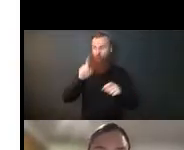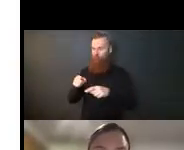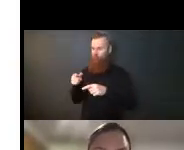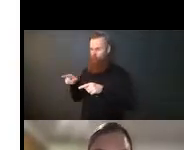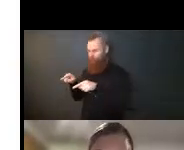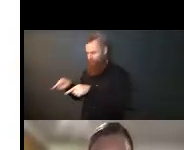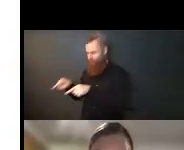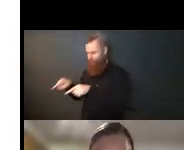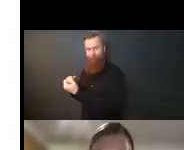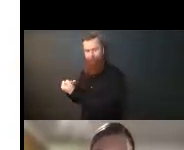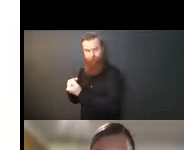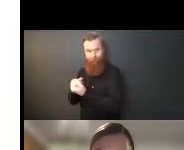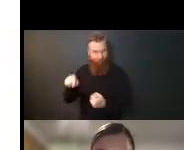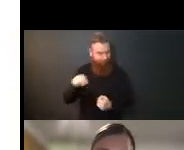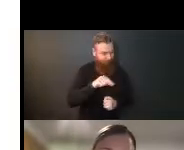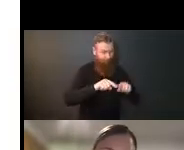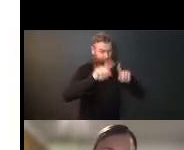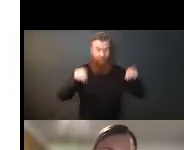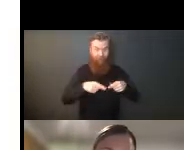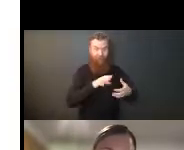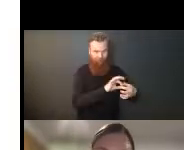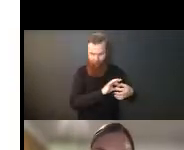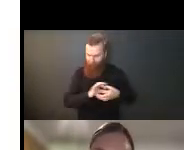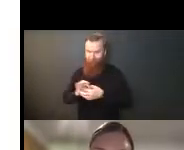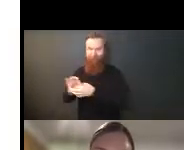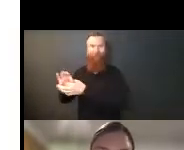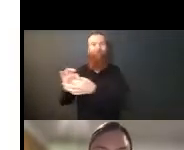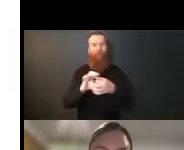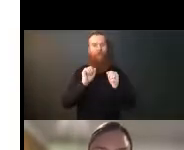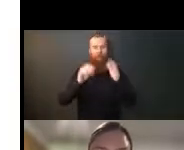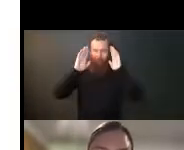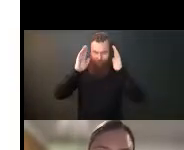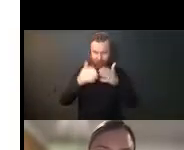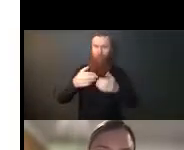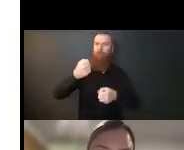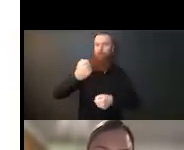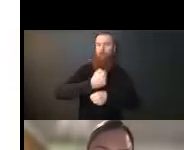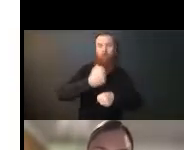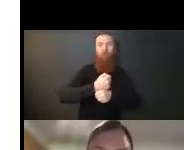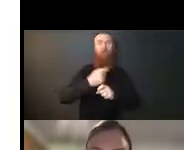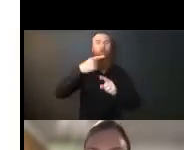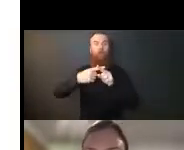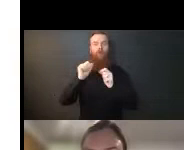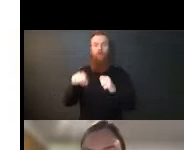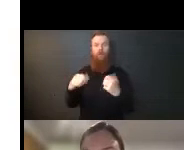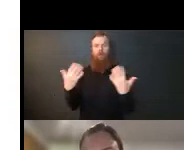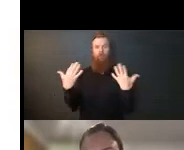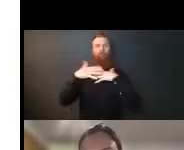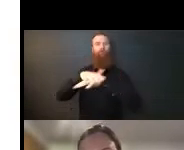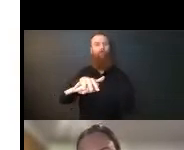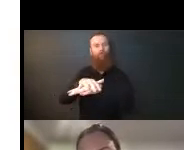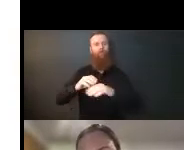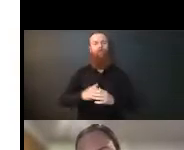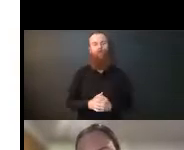is holistic in its approach and is integrated as well. So it's not sort of relying on